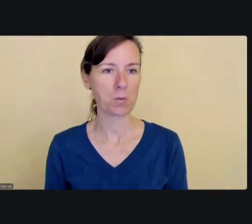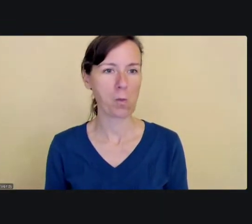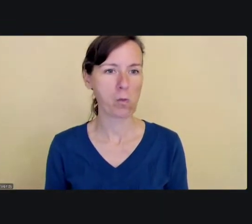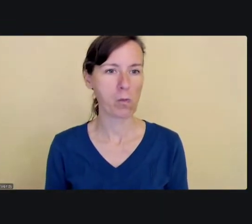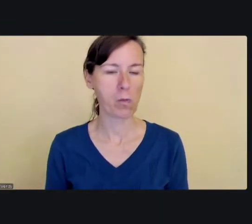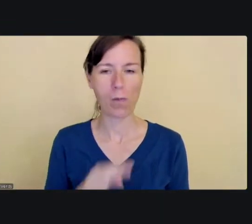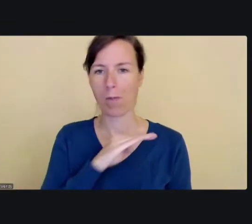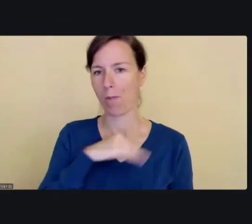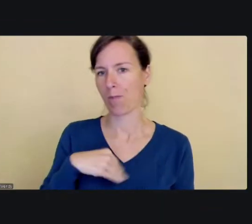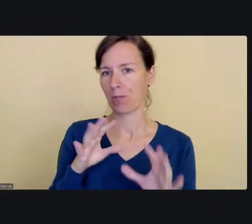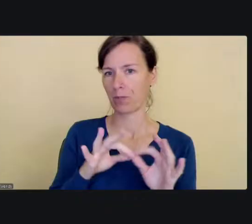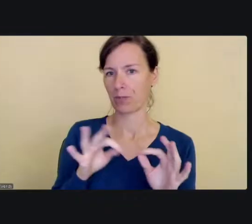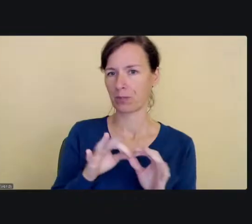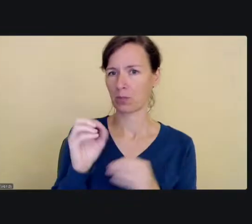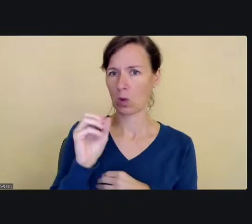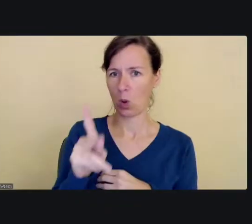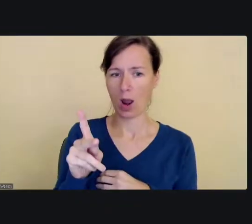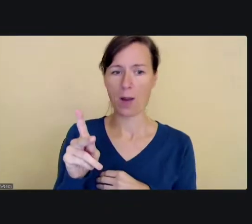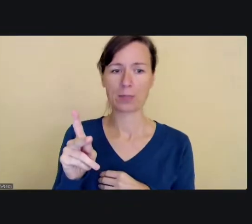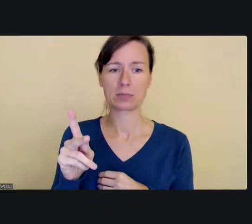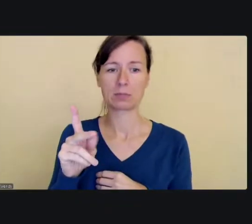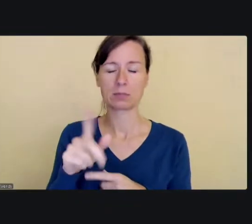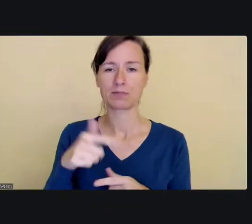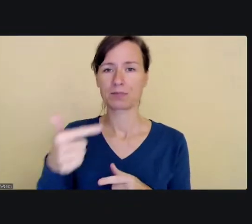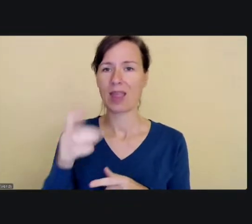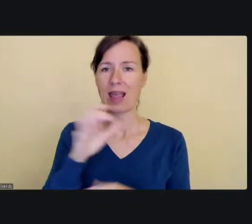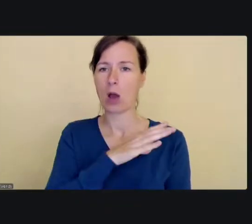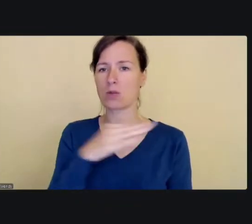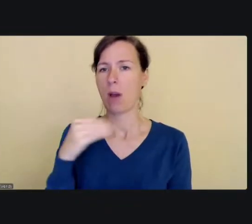Okay, let's go to Councilmember Fry and then Councilmember Wade.